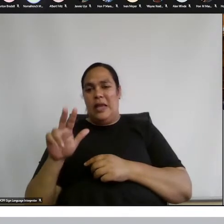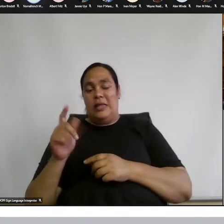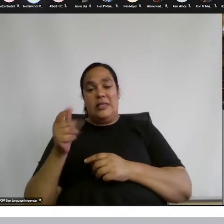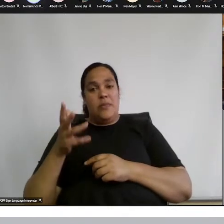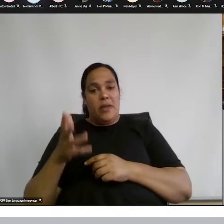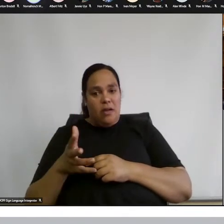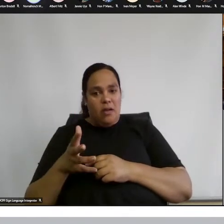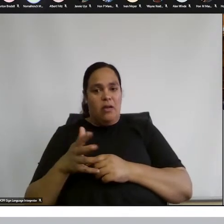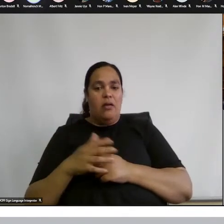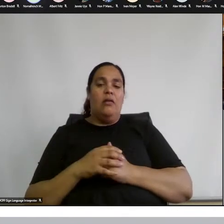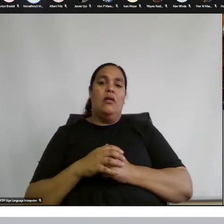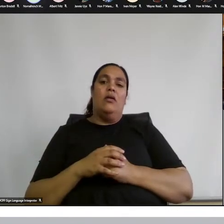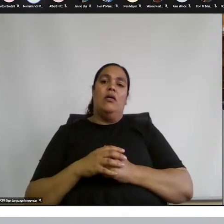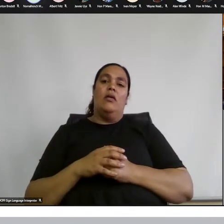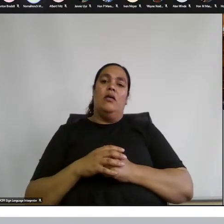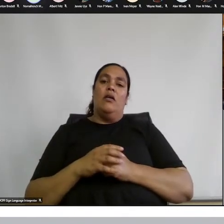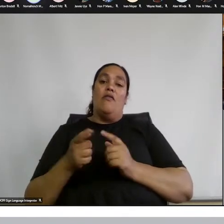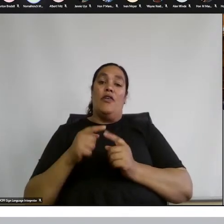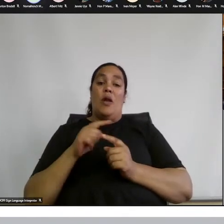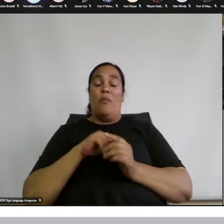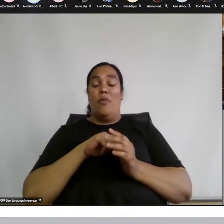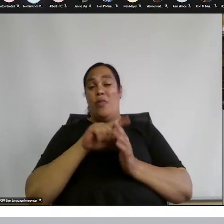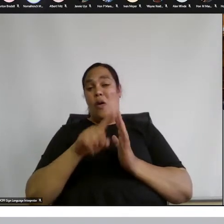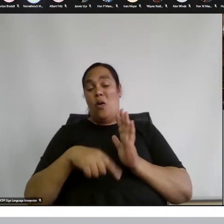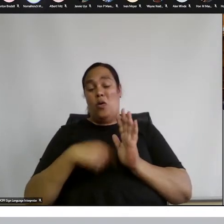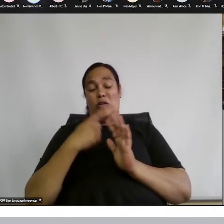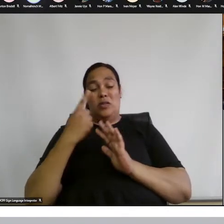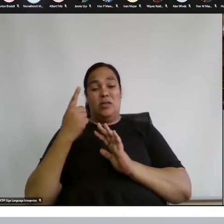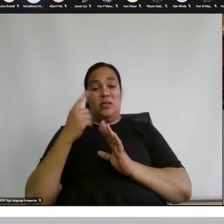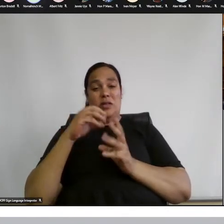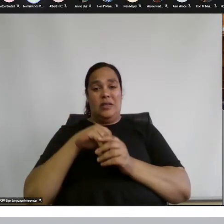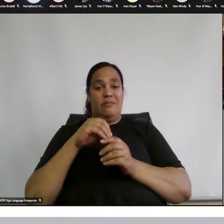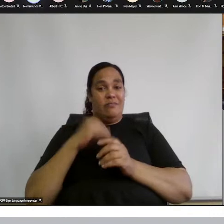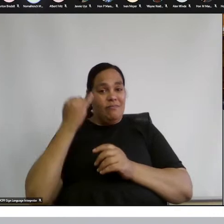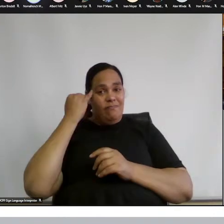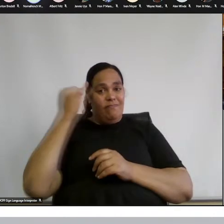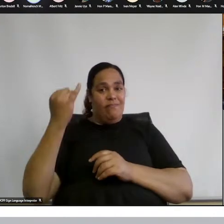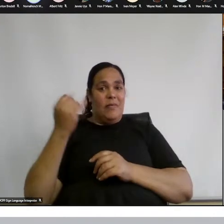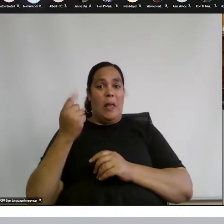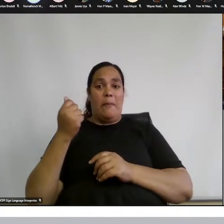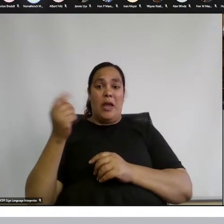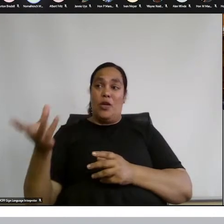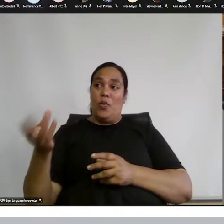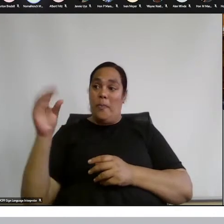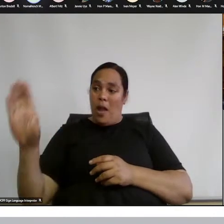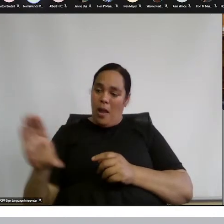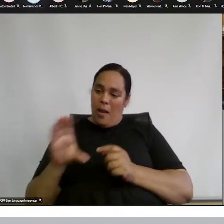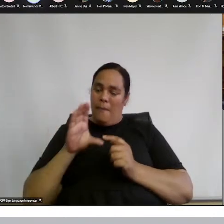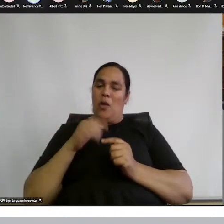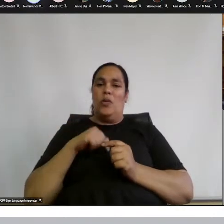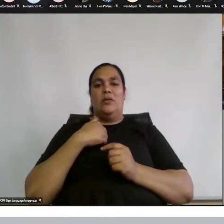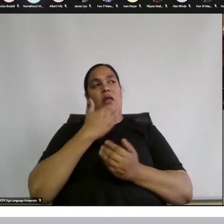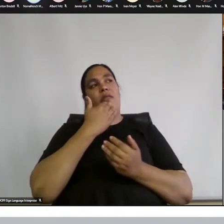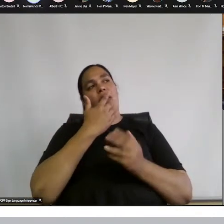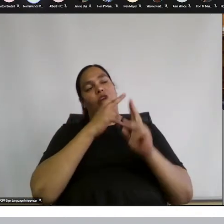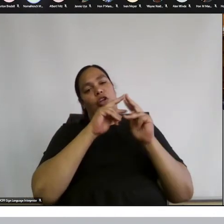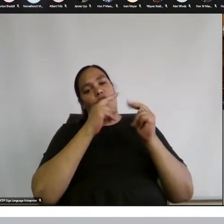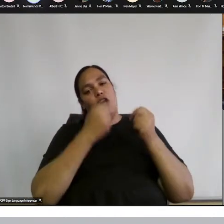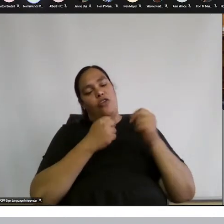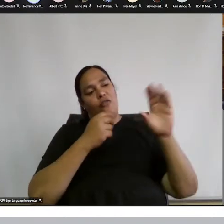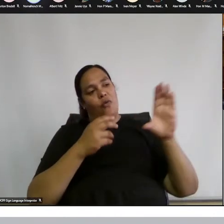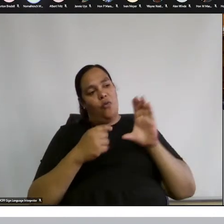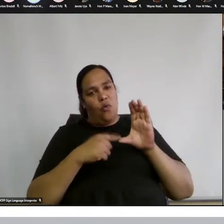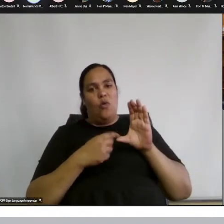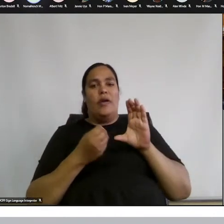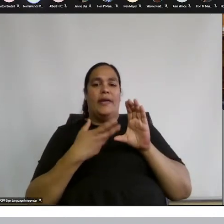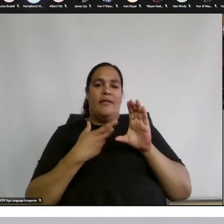Speaker, out of those, the Presidential Youth Initiative money that we have received, we say thank you to the National for providing